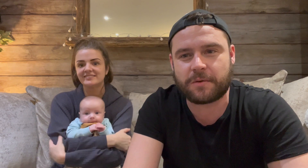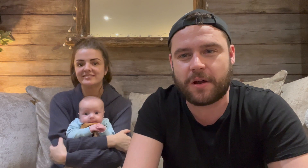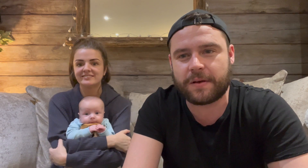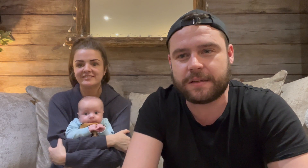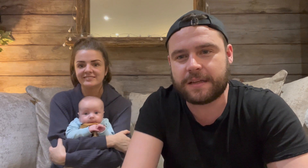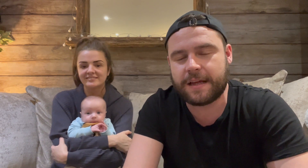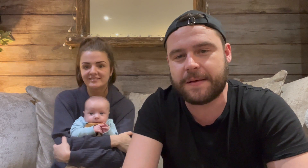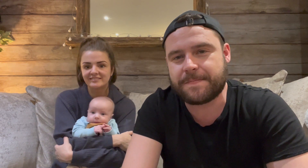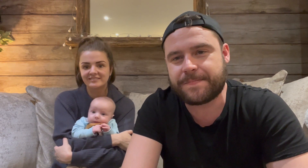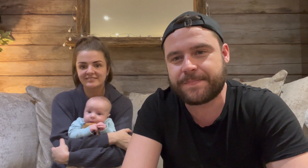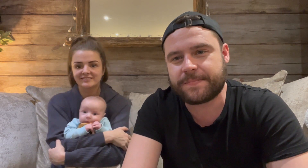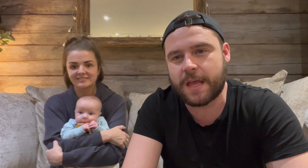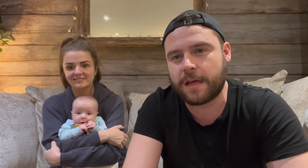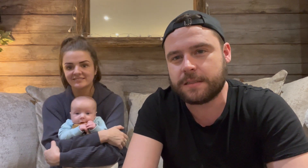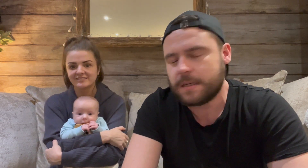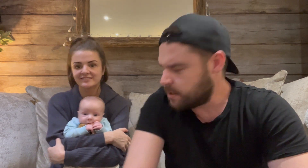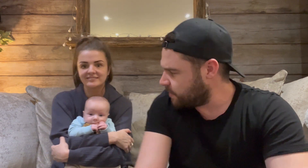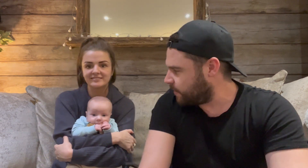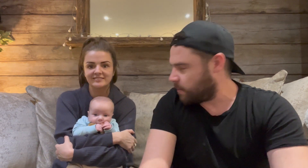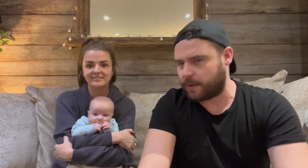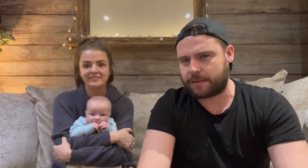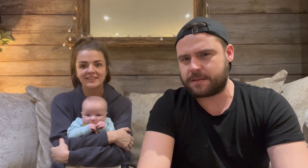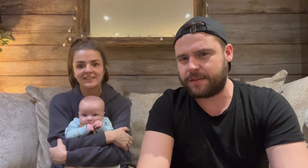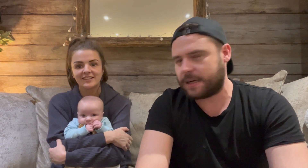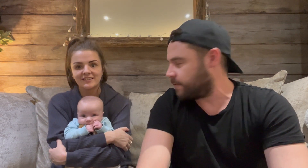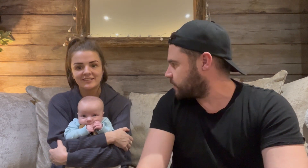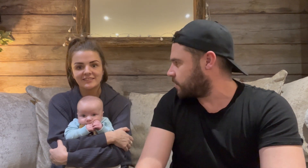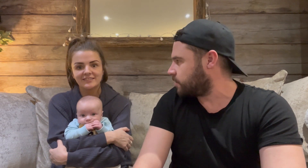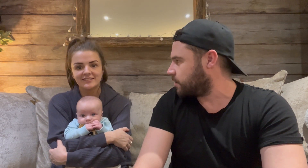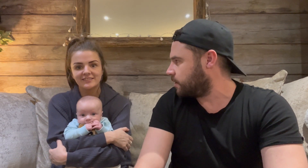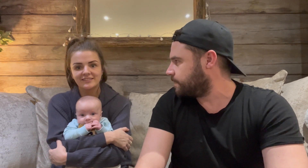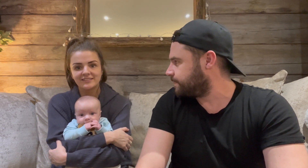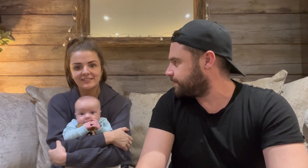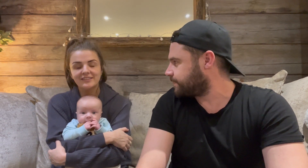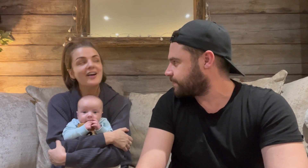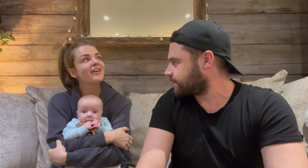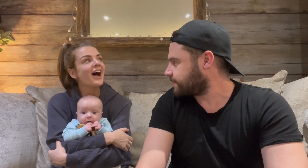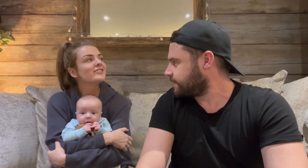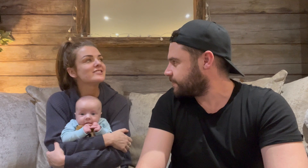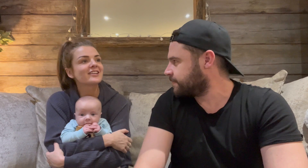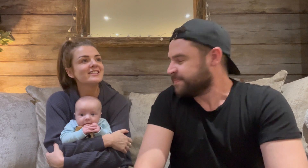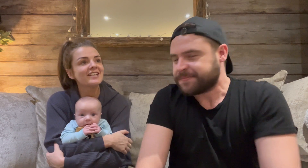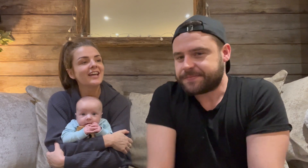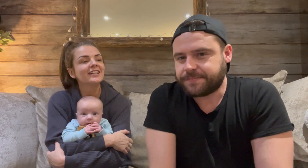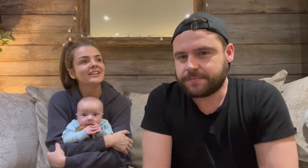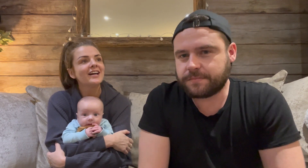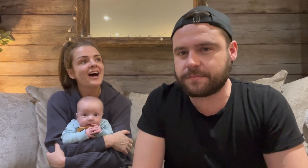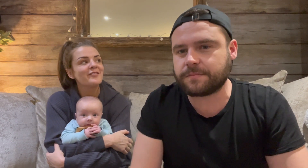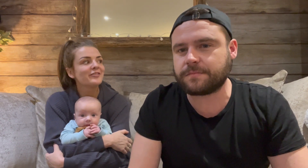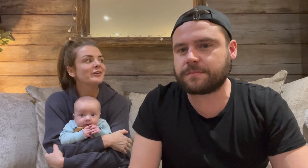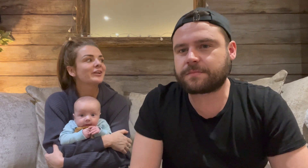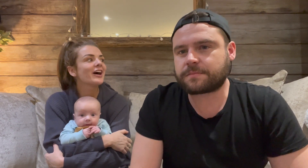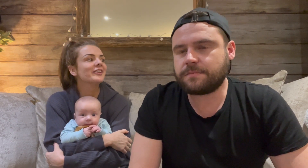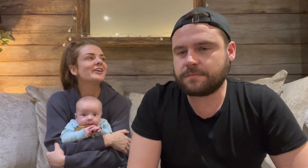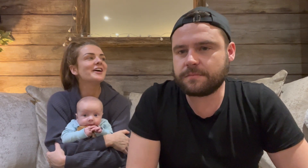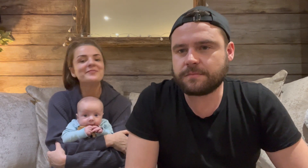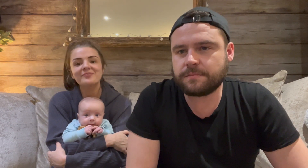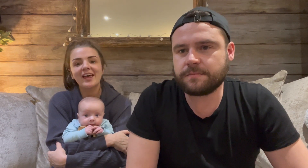growing. Yeah. Is there anything you want to add? Because I feel like I've just not shut up. No, I was just going to say, before we go,